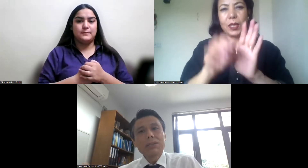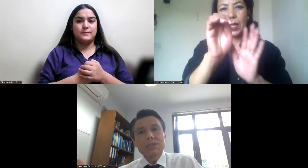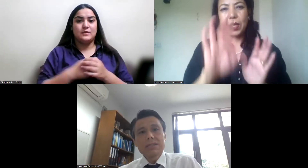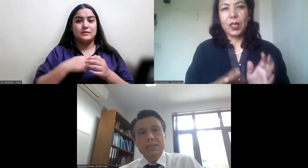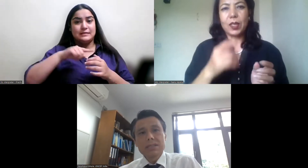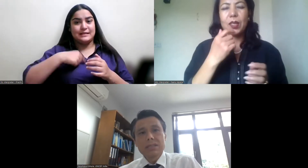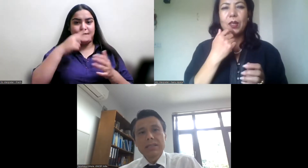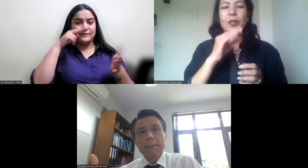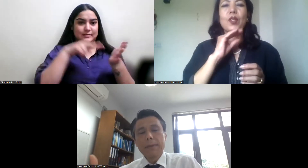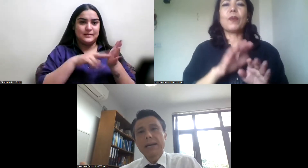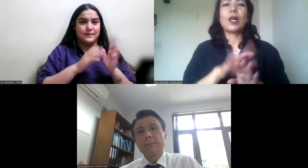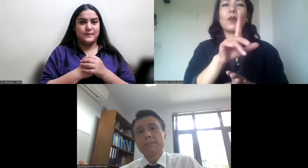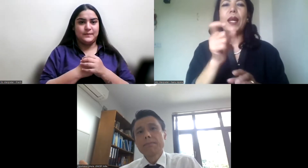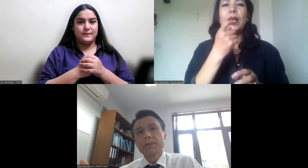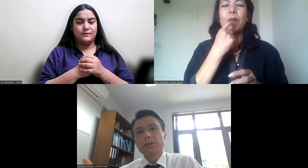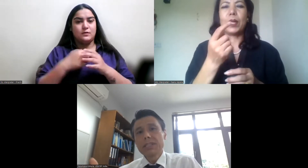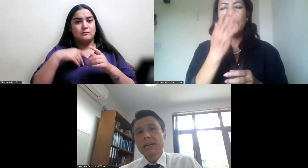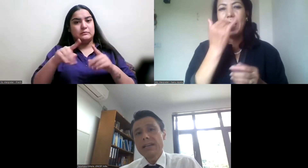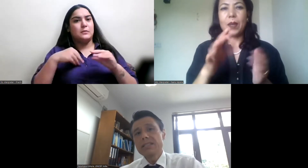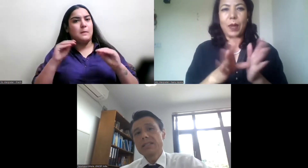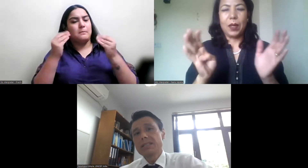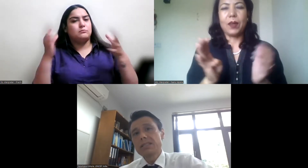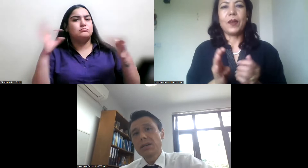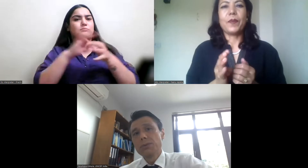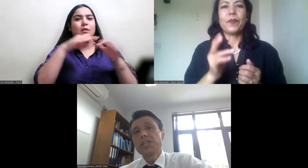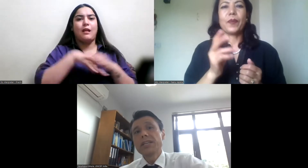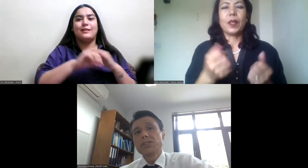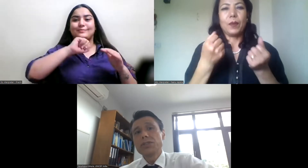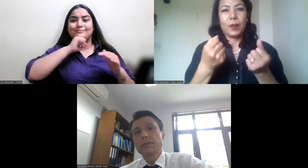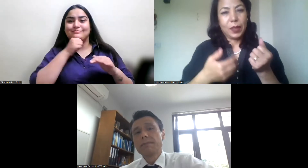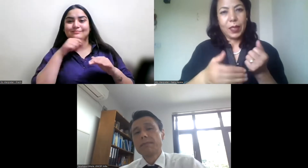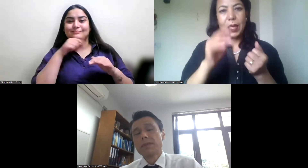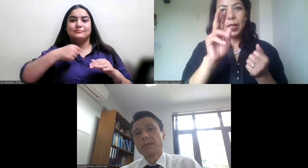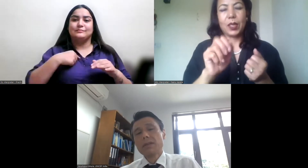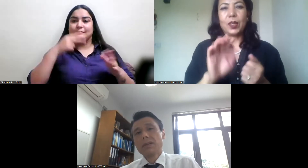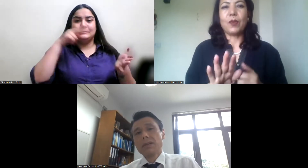how adolescents can become critical agents of change.